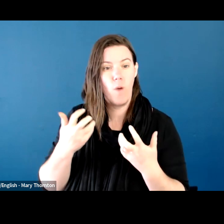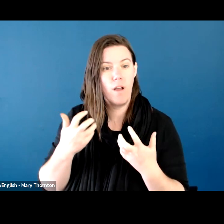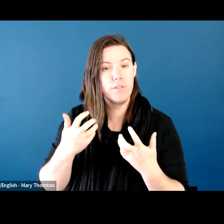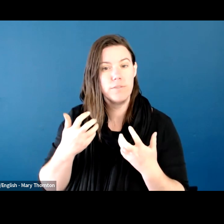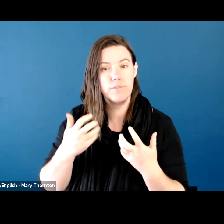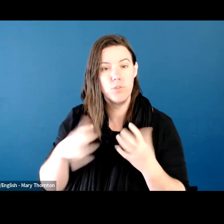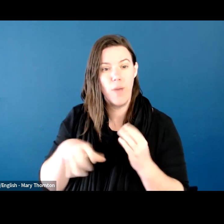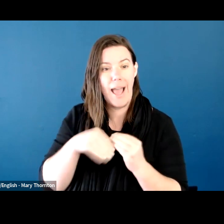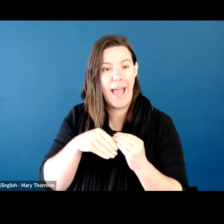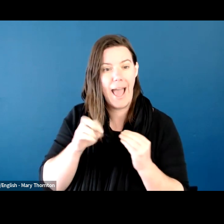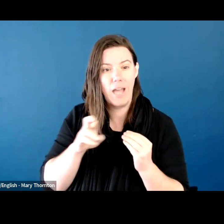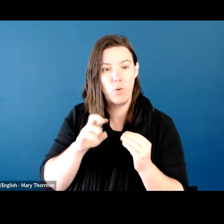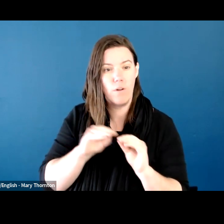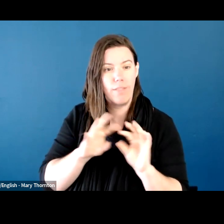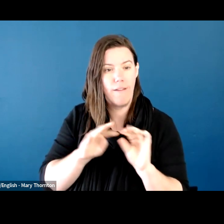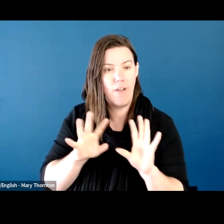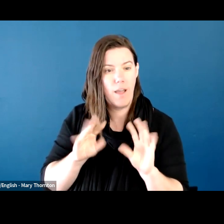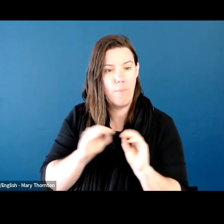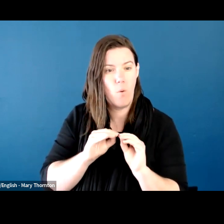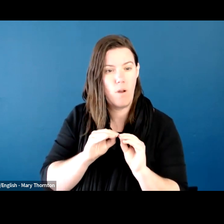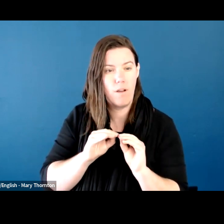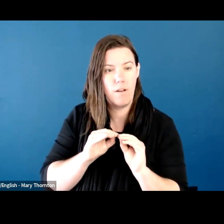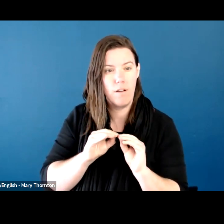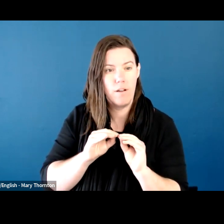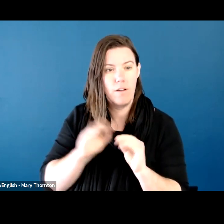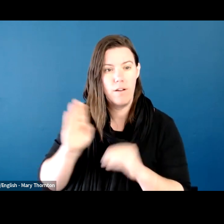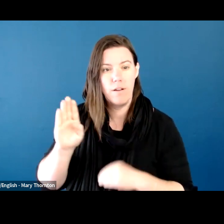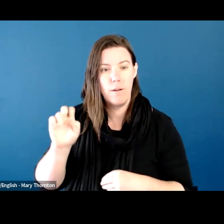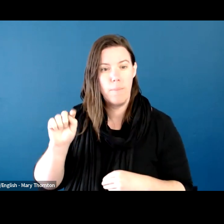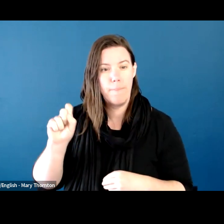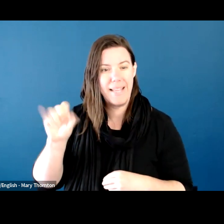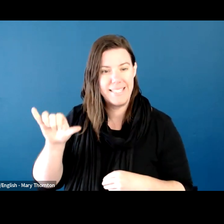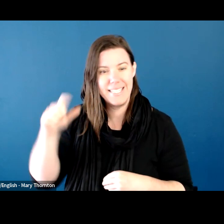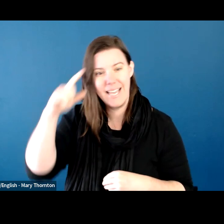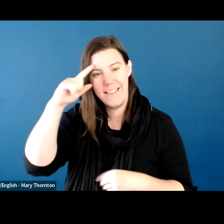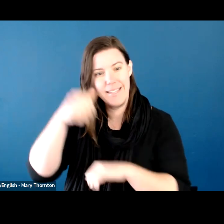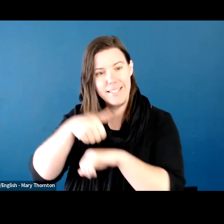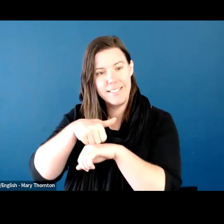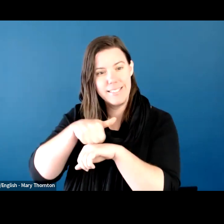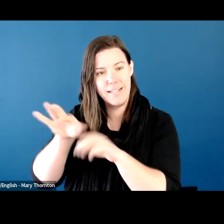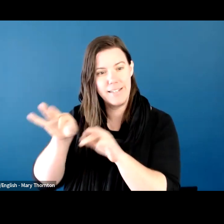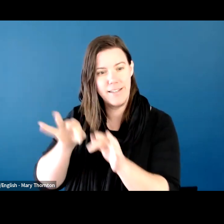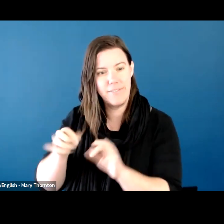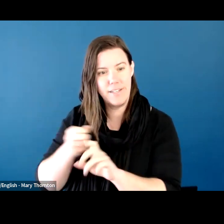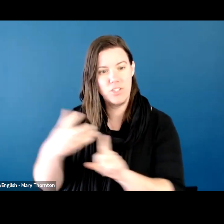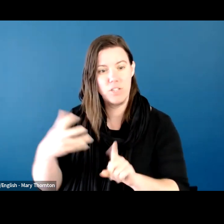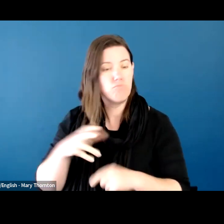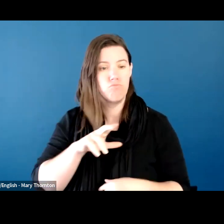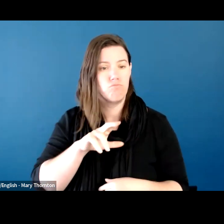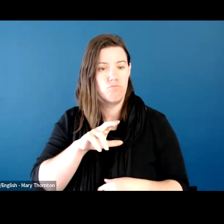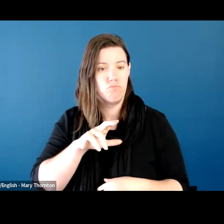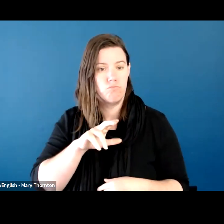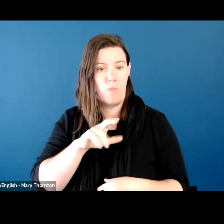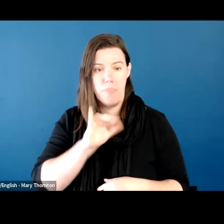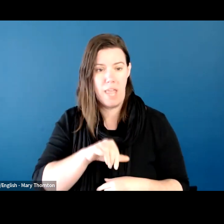Betsy, I know we sent out some definitions. Do you want to, can you, is there anything I missed there? That's it, Okay. Jamie. We have